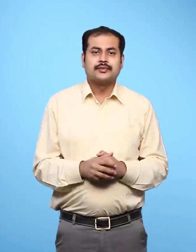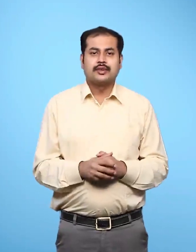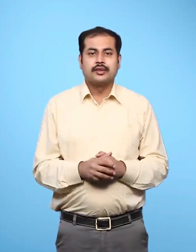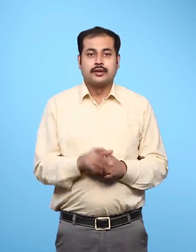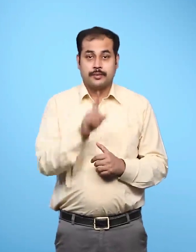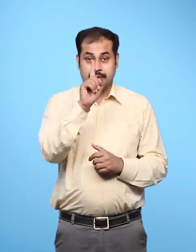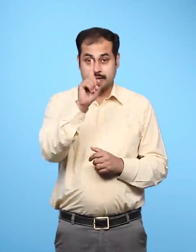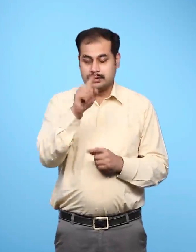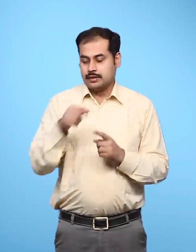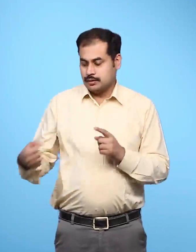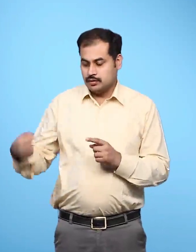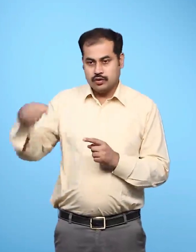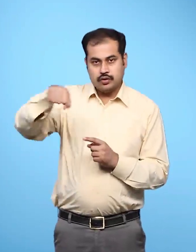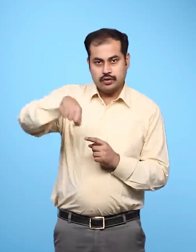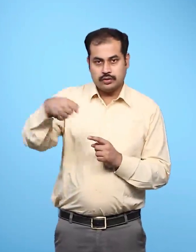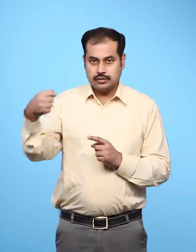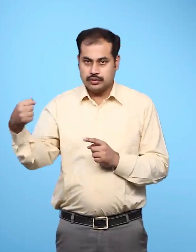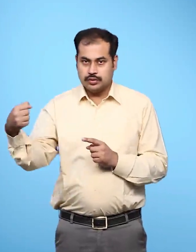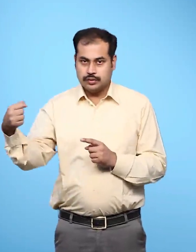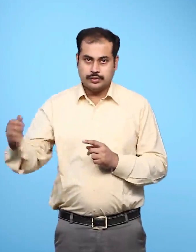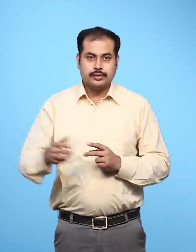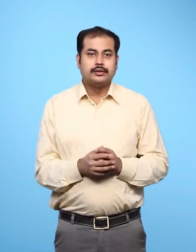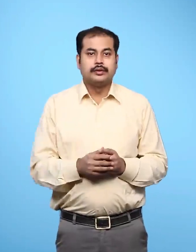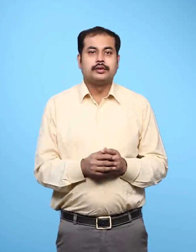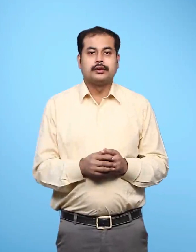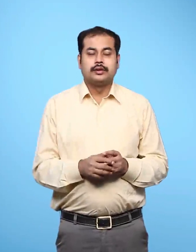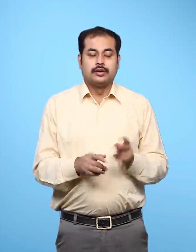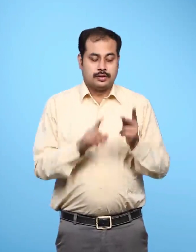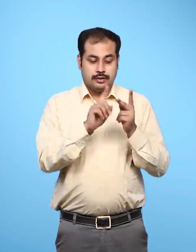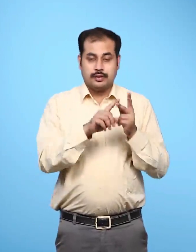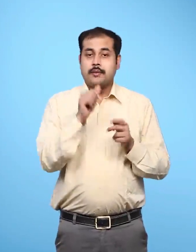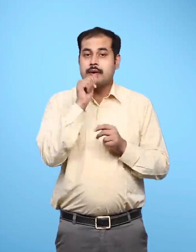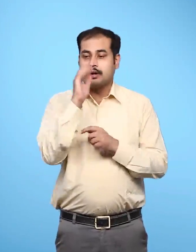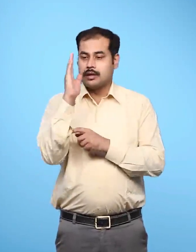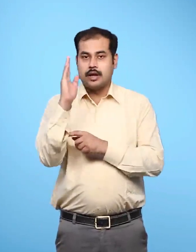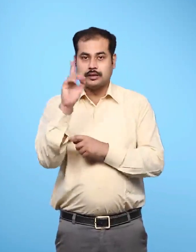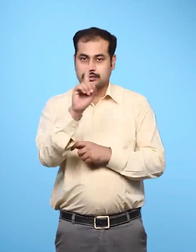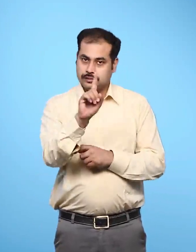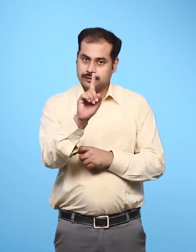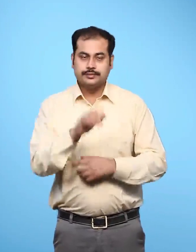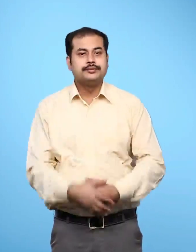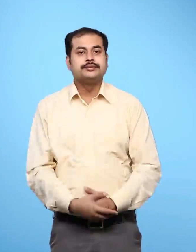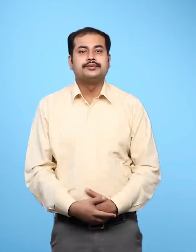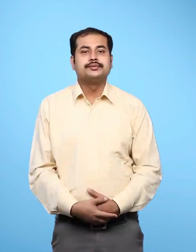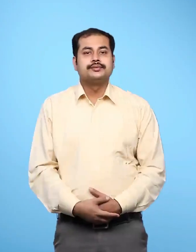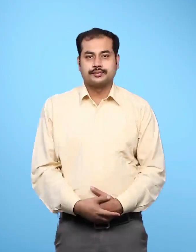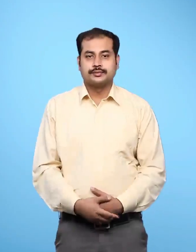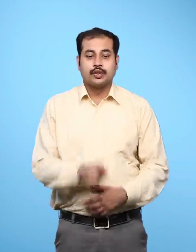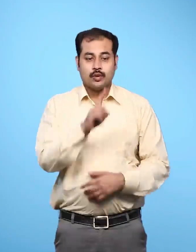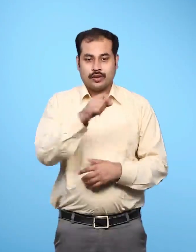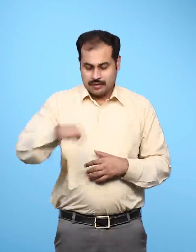They had a jug, a glass, a mug,